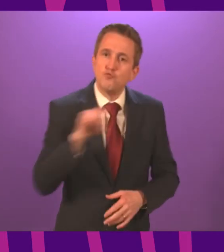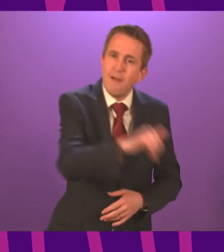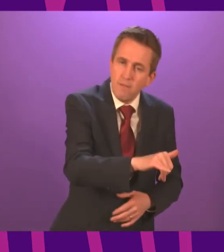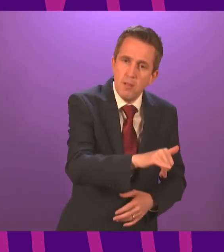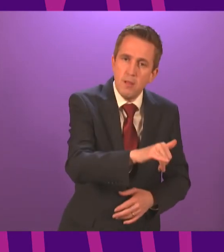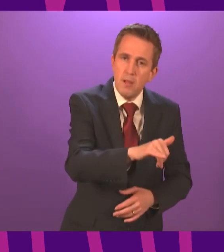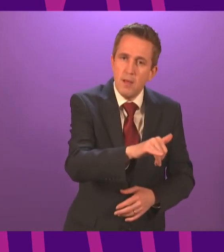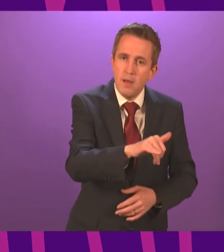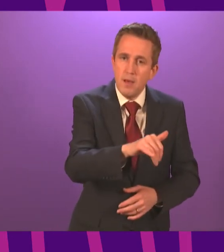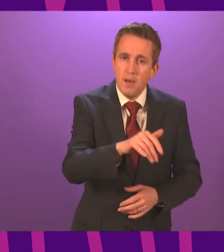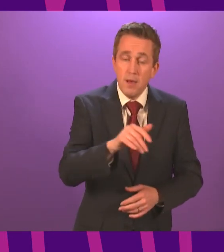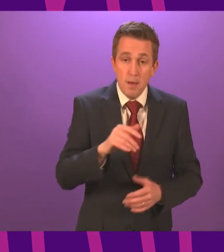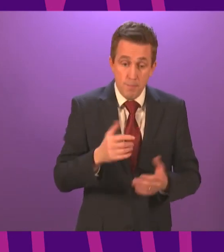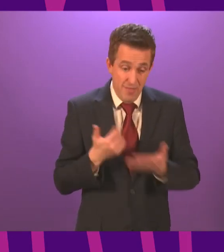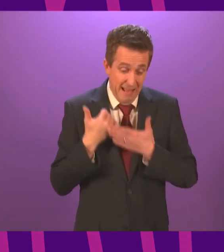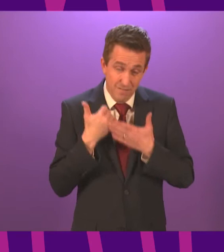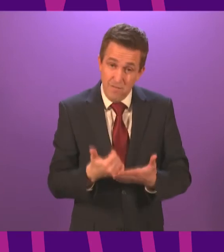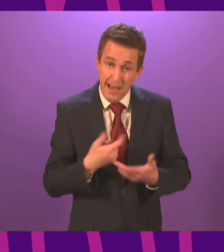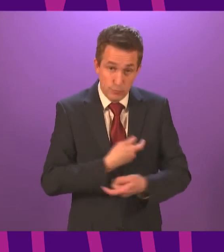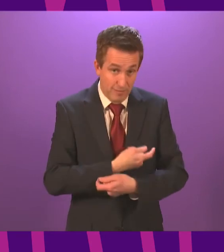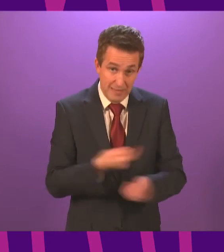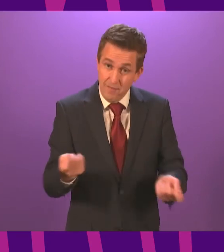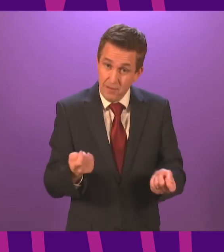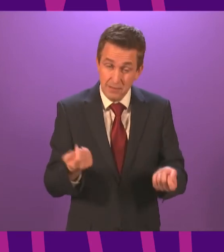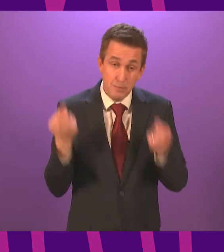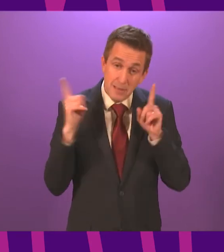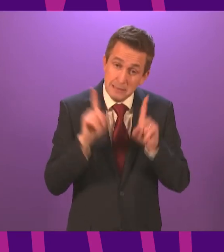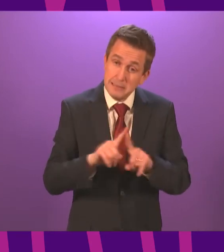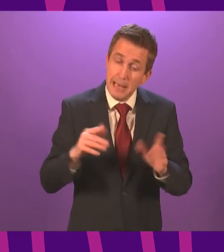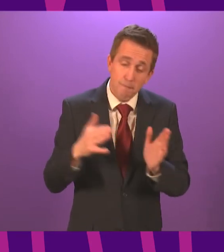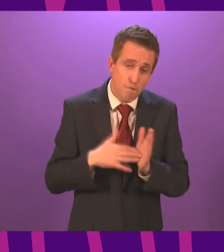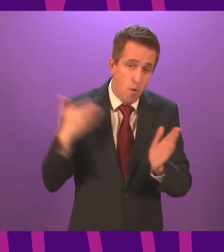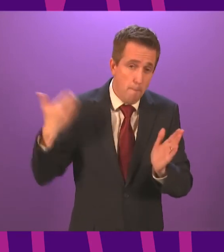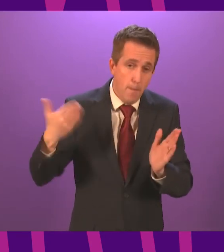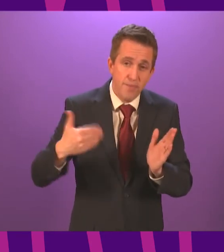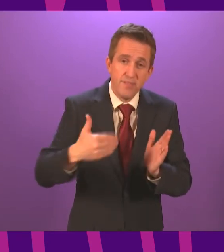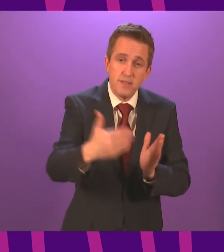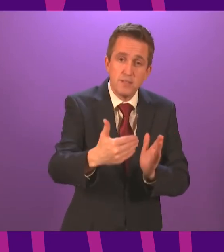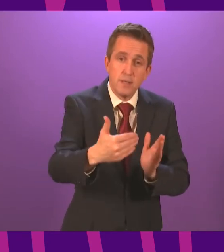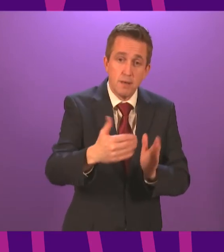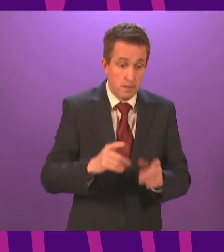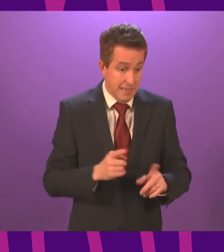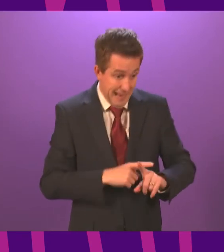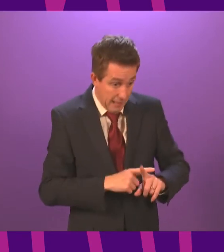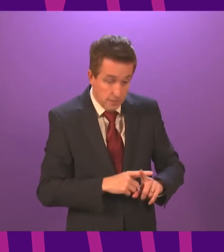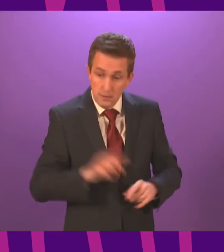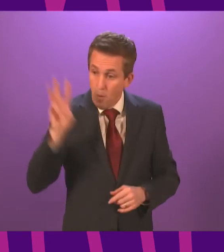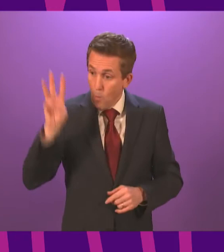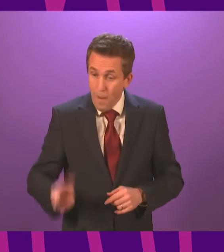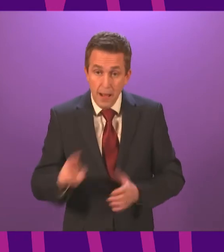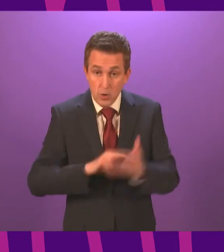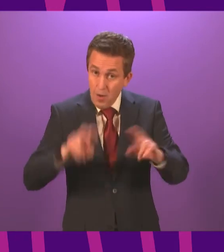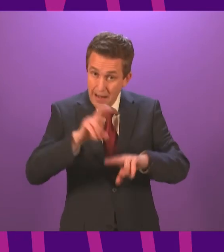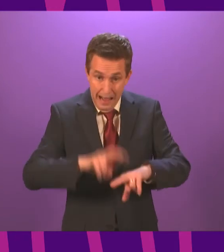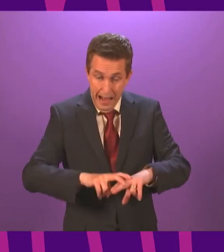that advice has not changed. It is the exact same as it has been for months, as is the case in England, Wales and